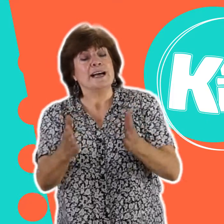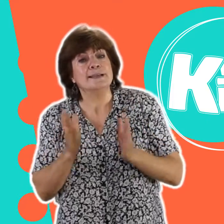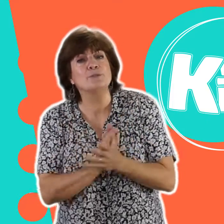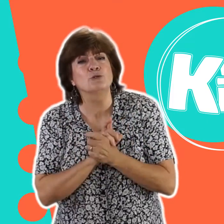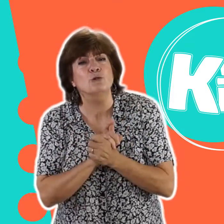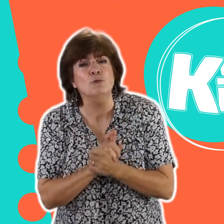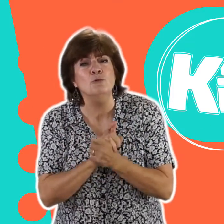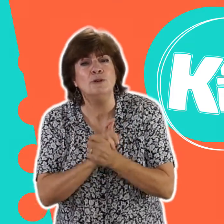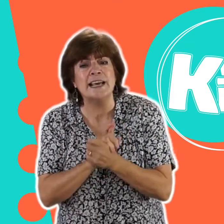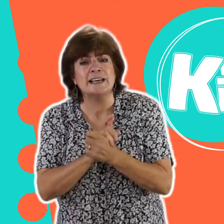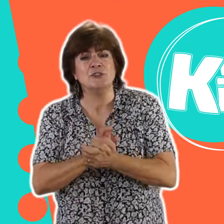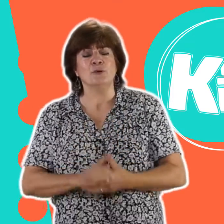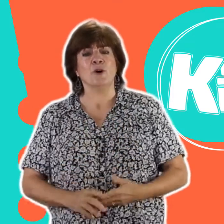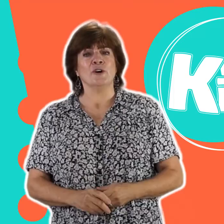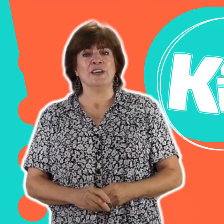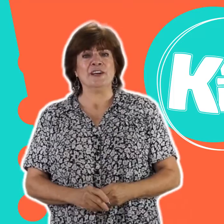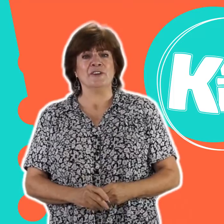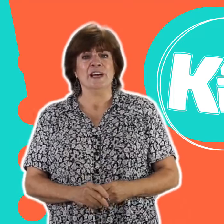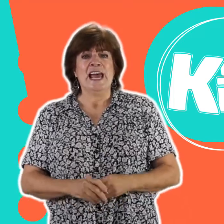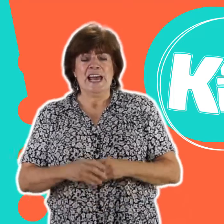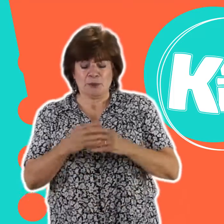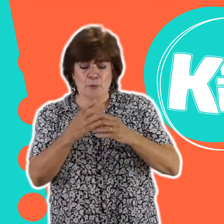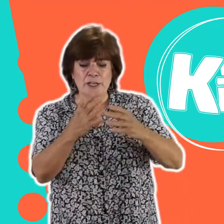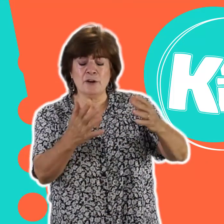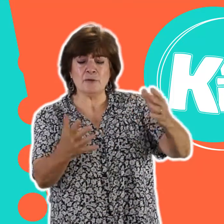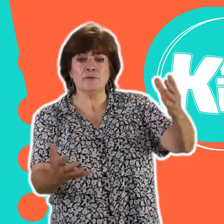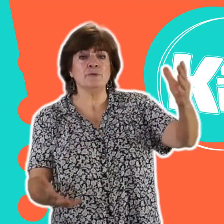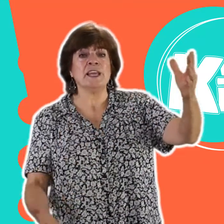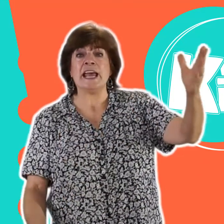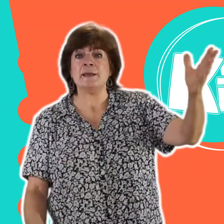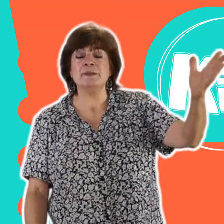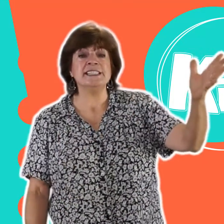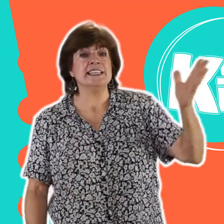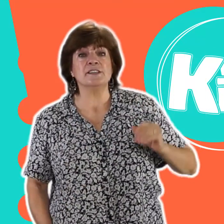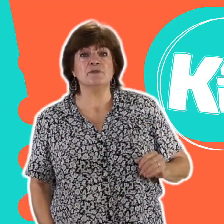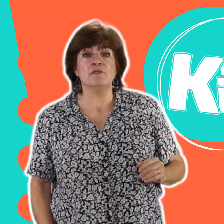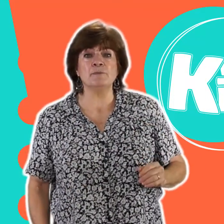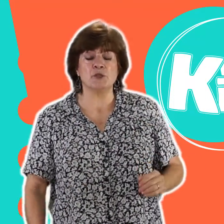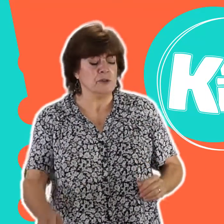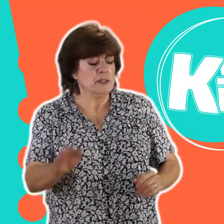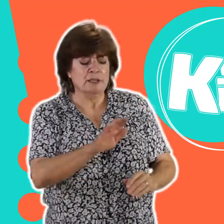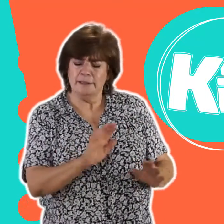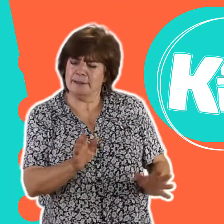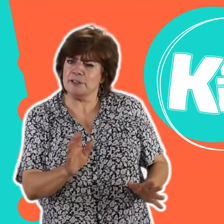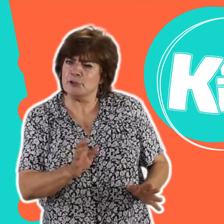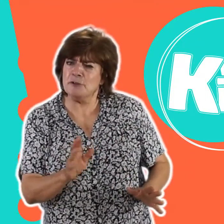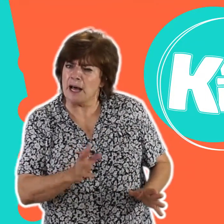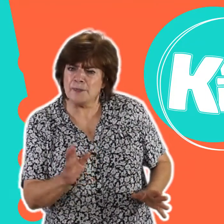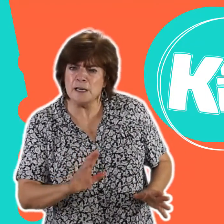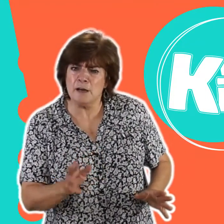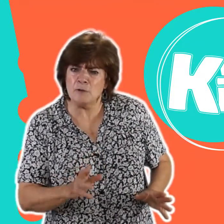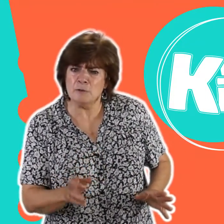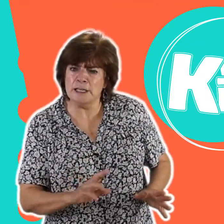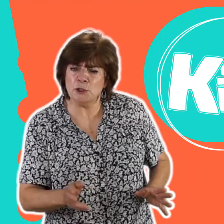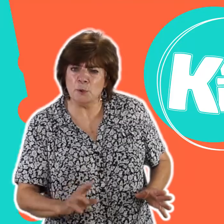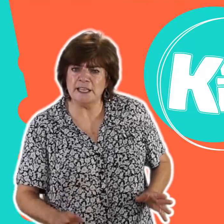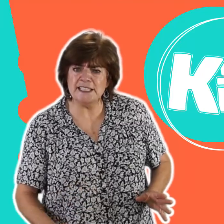am so glad you are here as we go through the ABCs of Scripture. Now, these are not the only